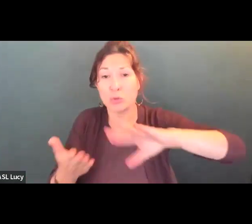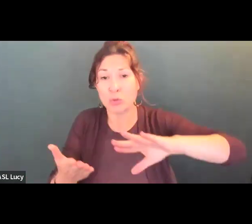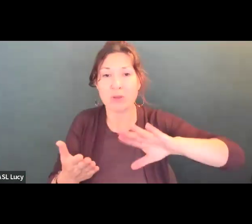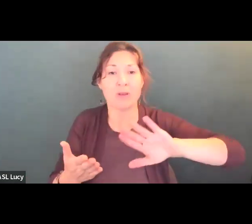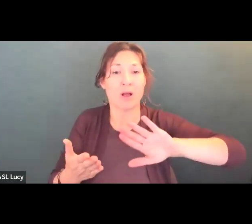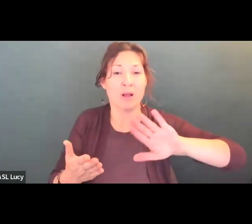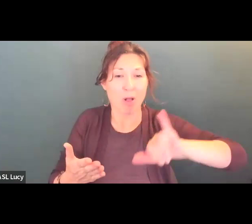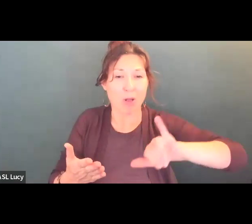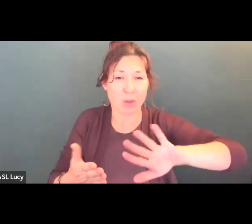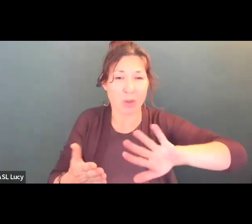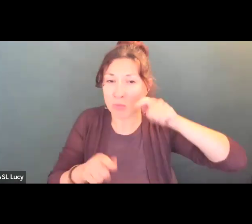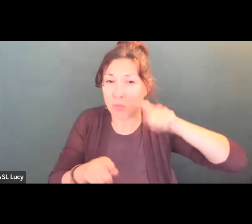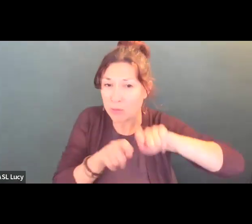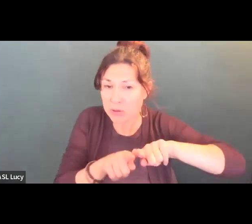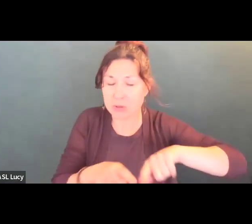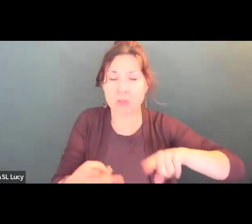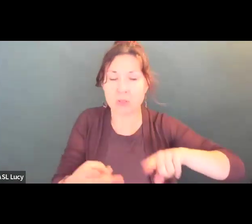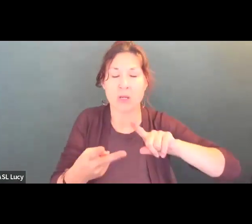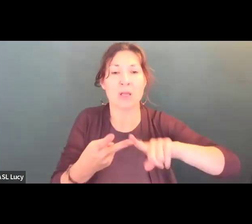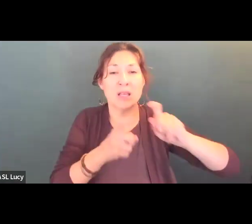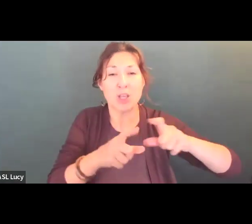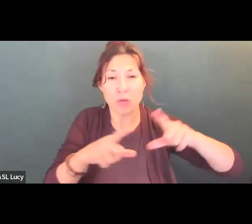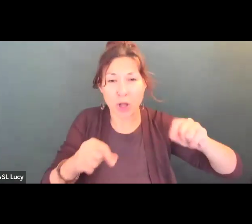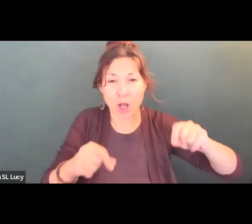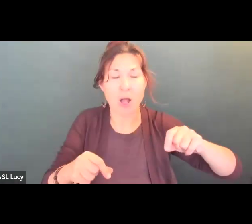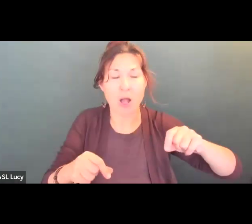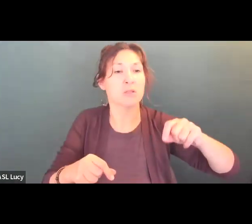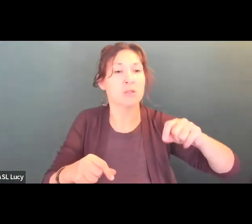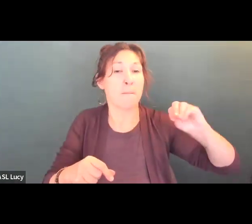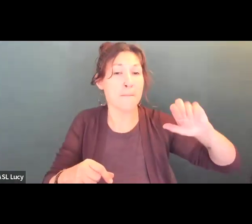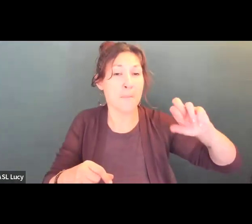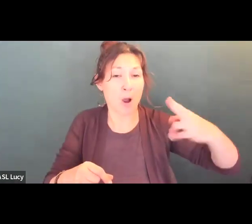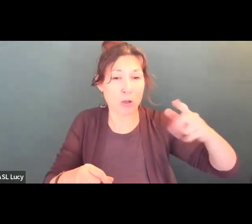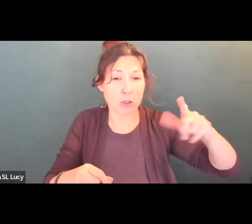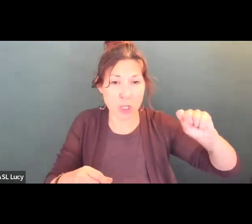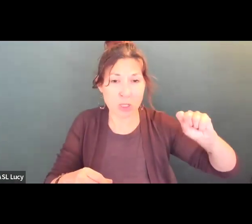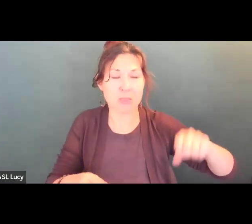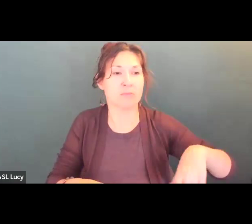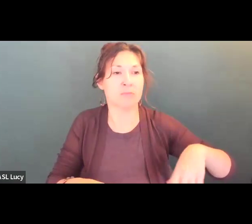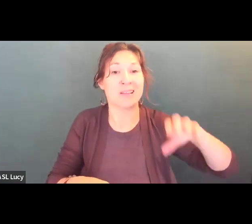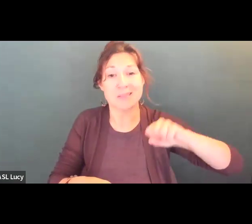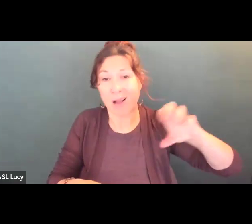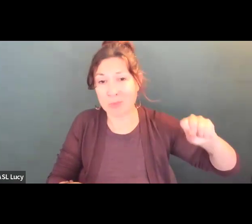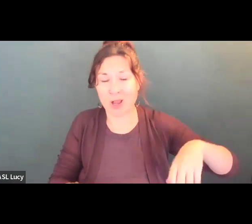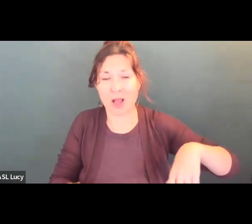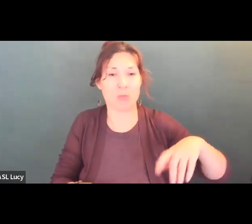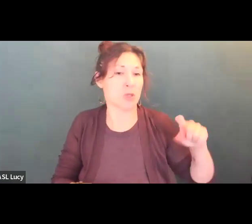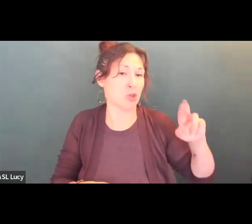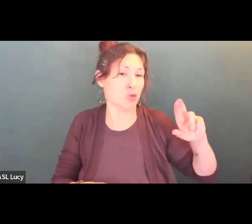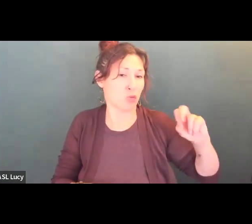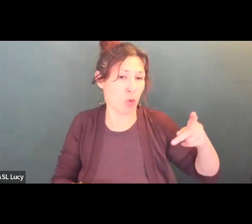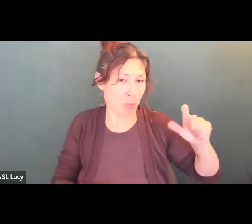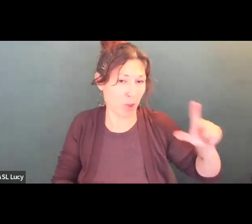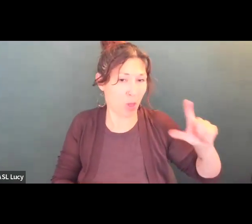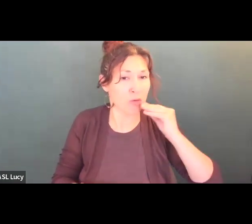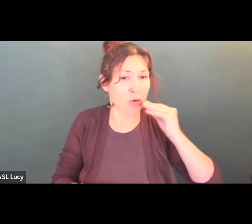gift cards from Marshall's, Stop and Shop, and Tropical Foods, and we thank those companies for their donations to help